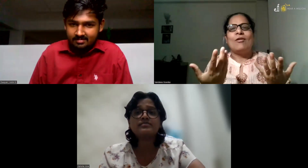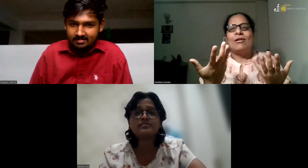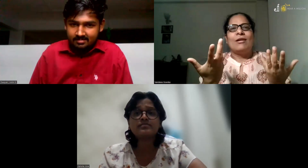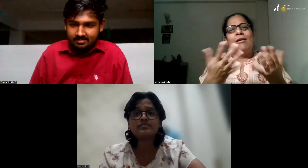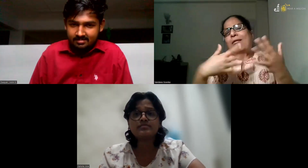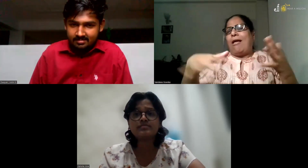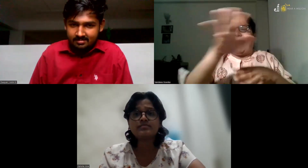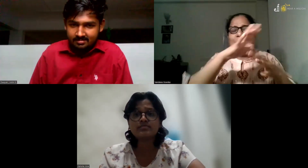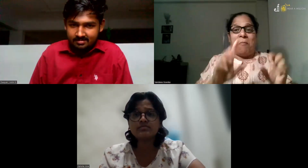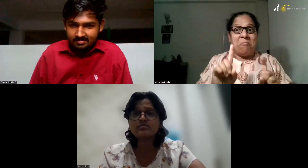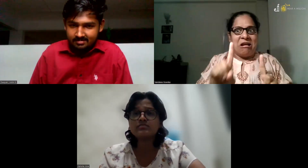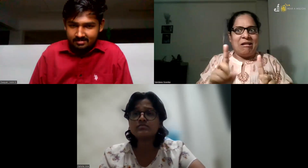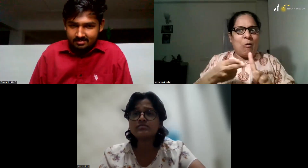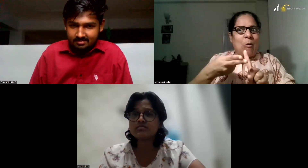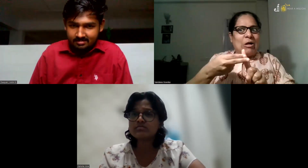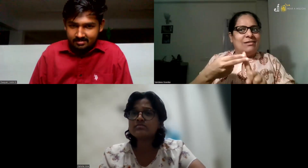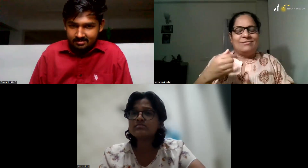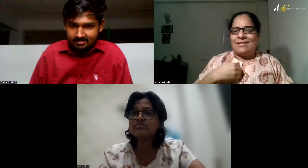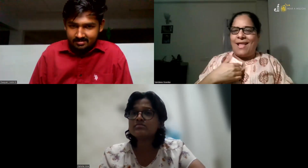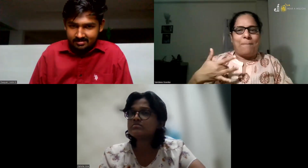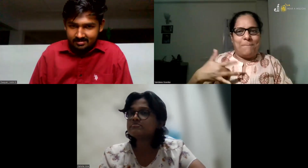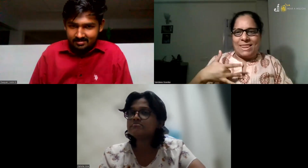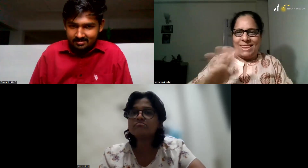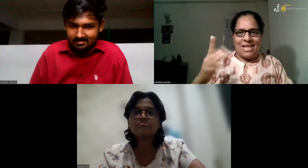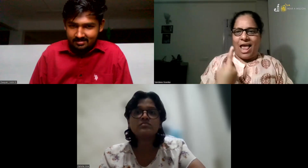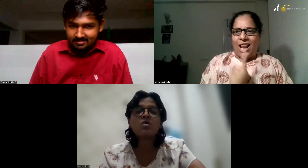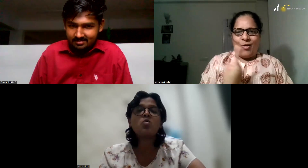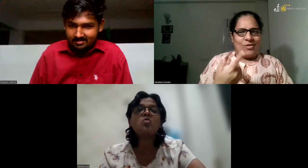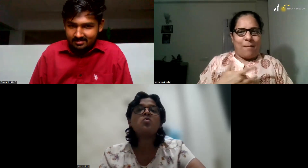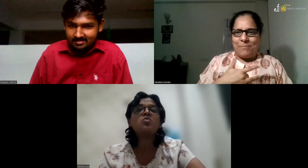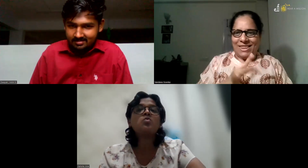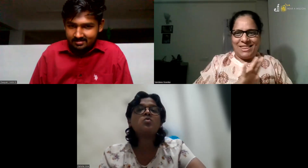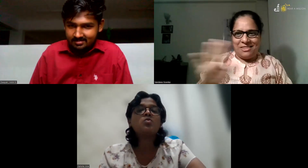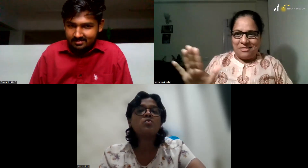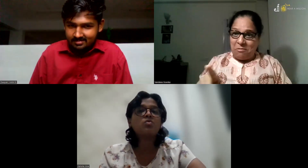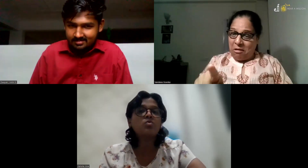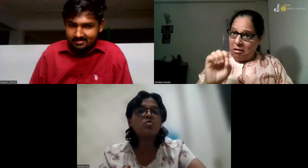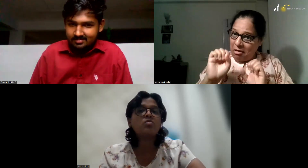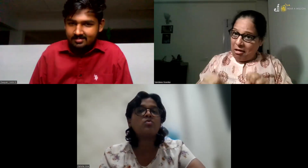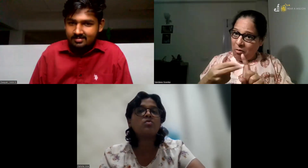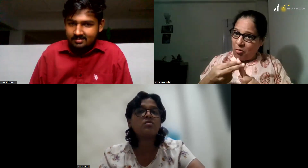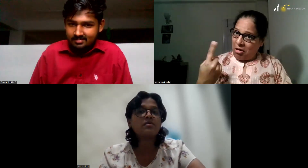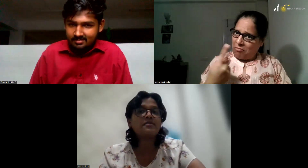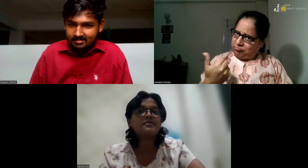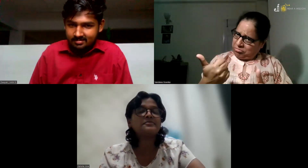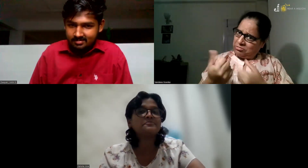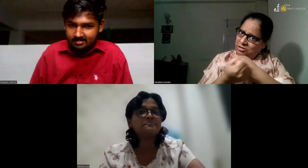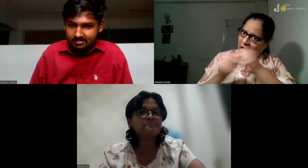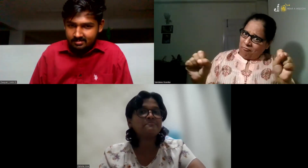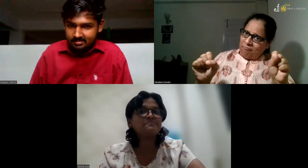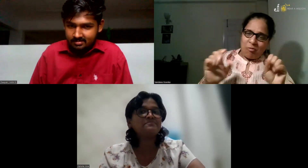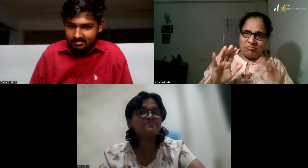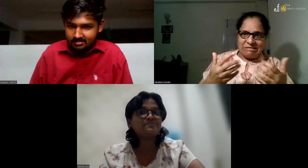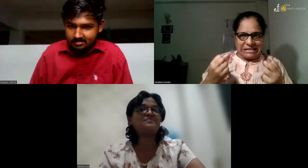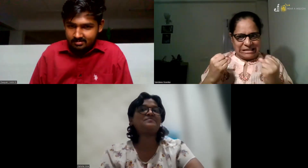as well. So I don't feel safe at that time. But in hotel, I have the feeling that I don't